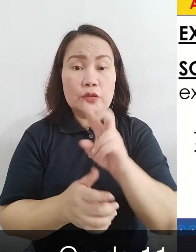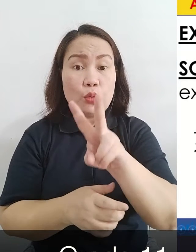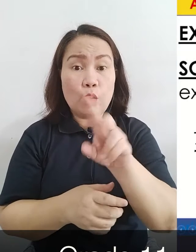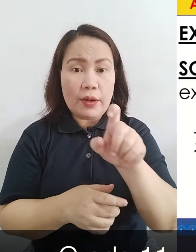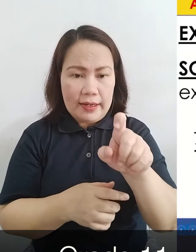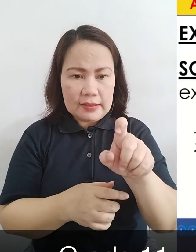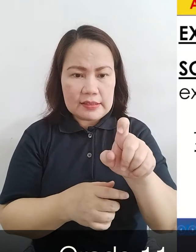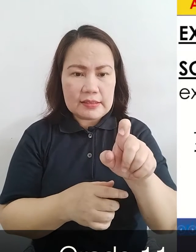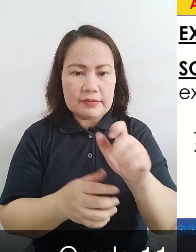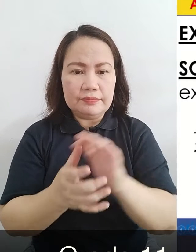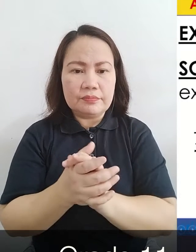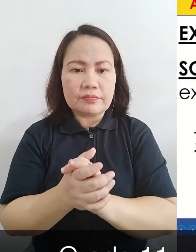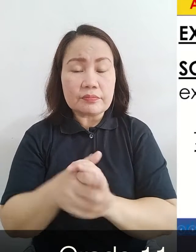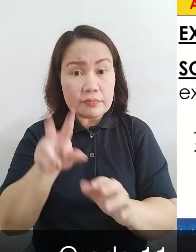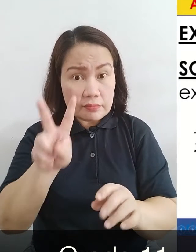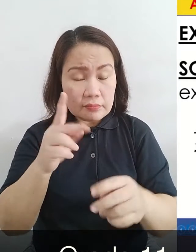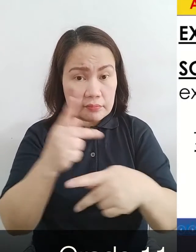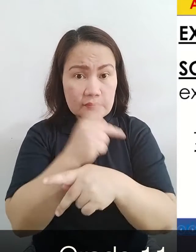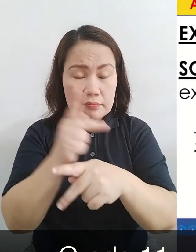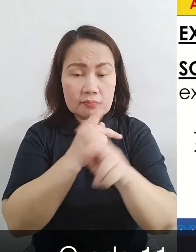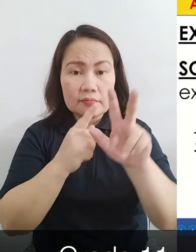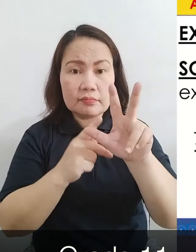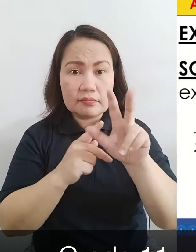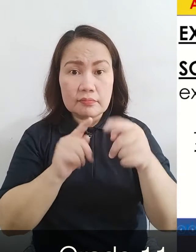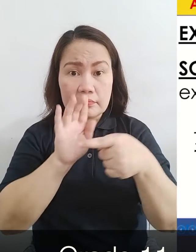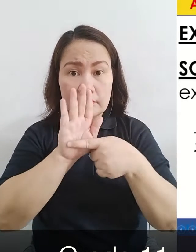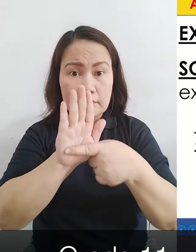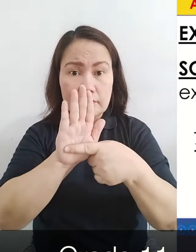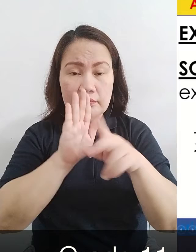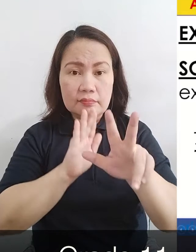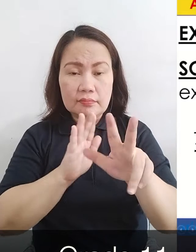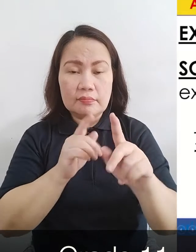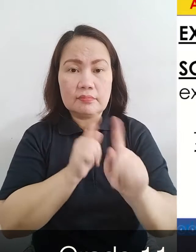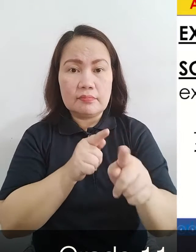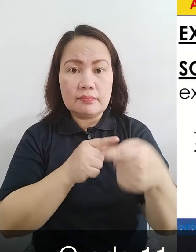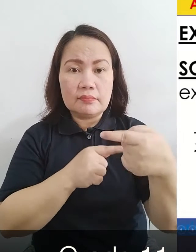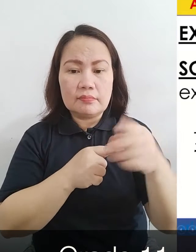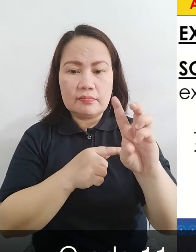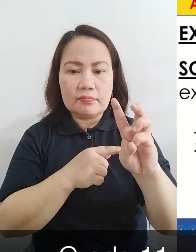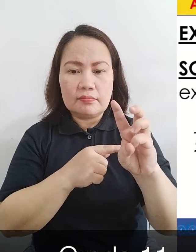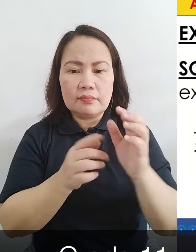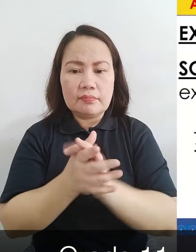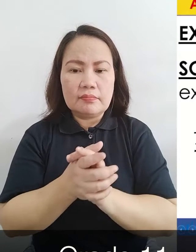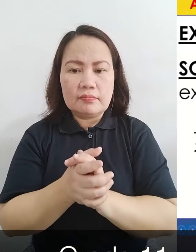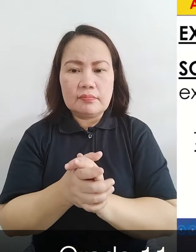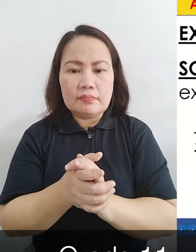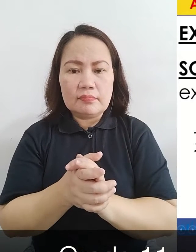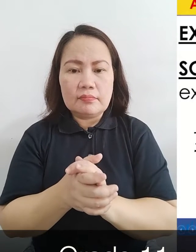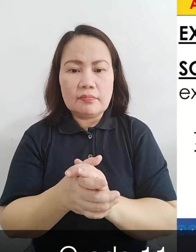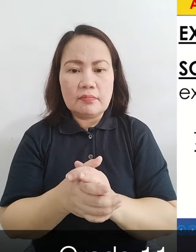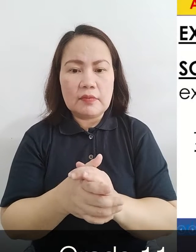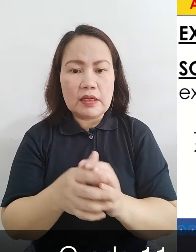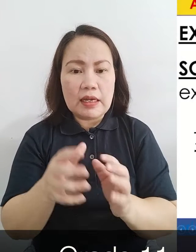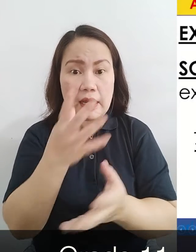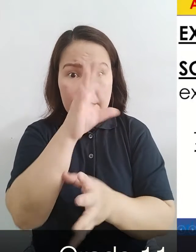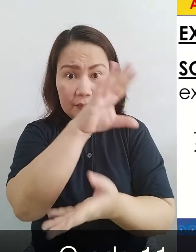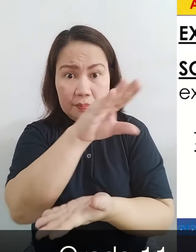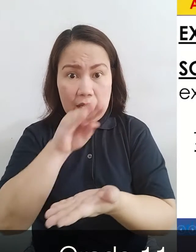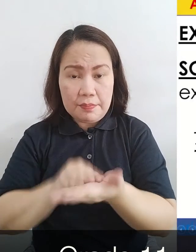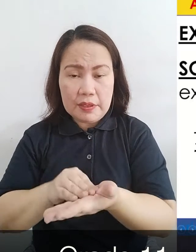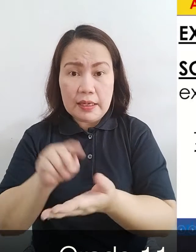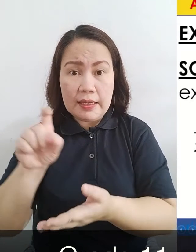loob, 2 times x, 2x, 2 times negative 3, negative 6. So ito na yon, x minus